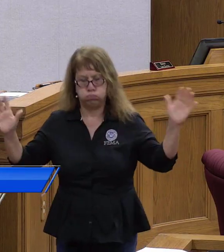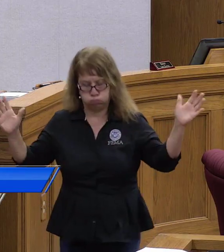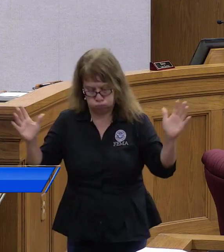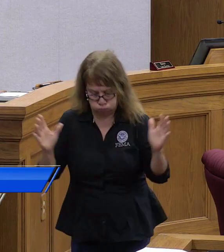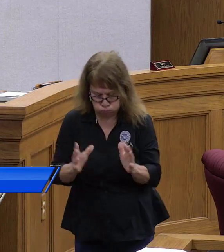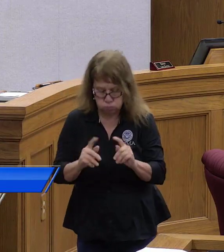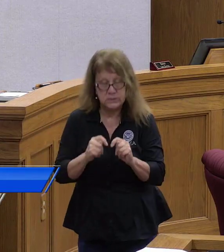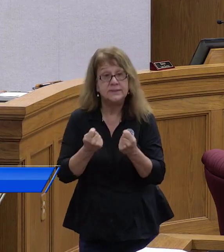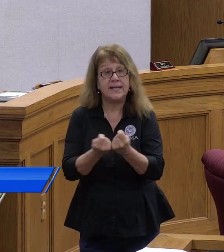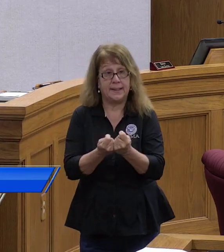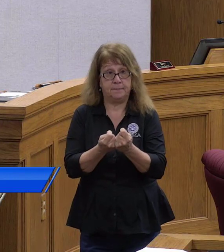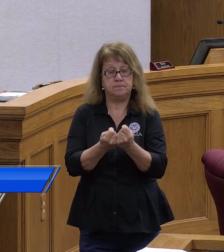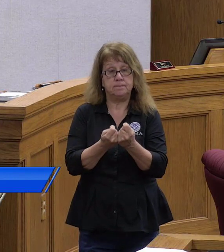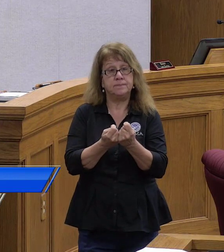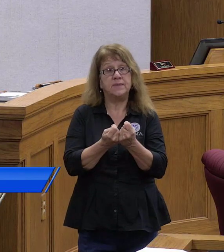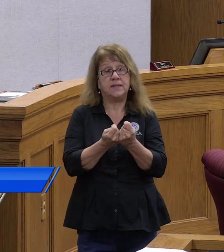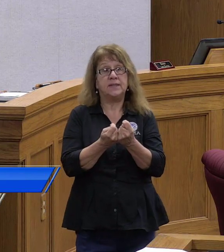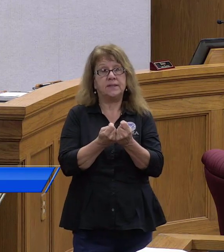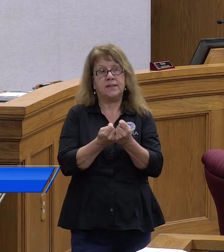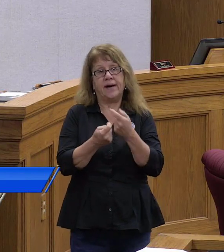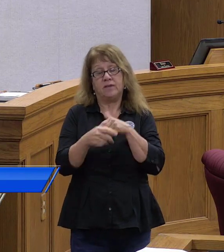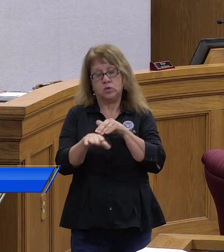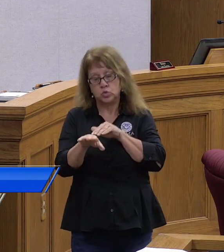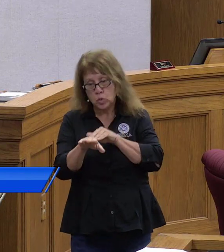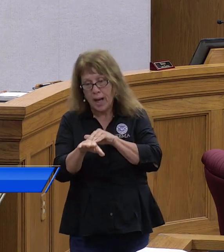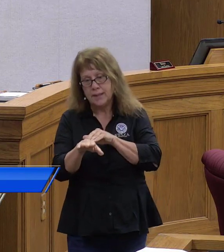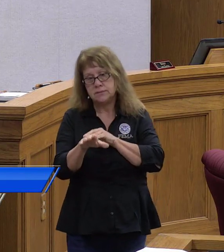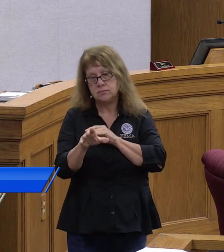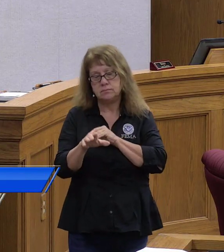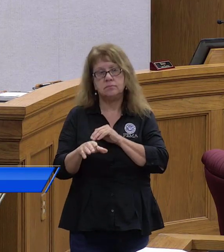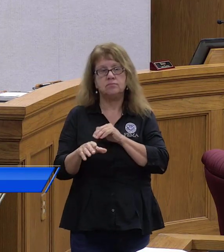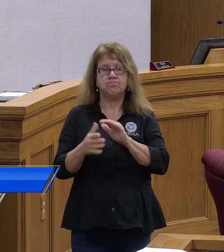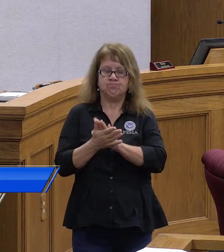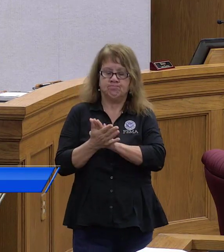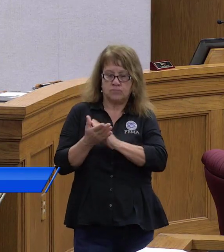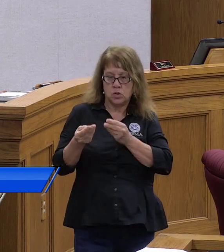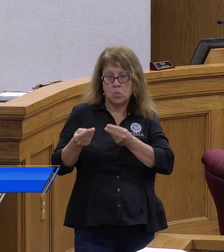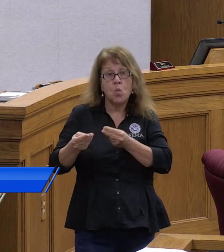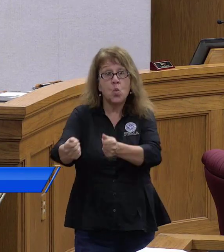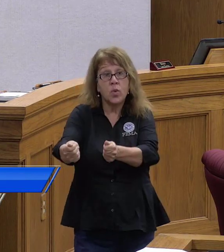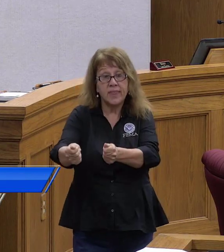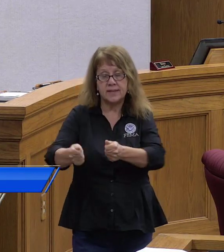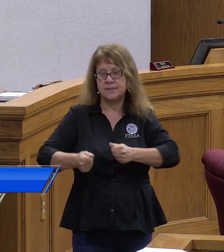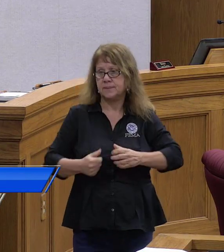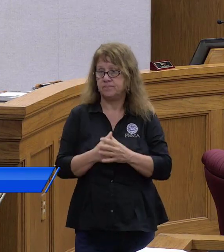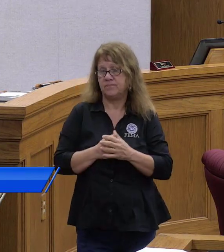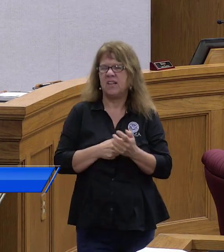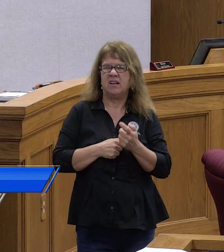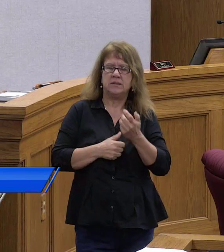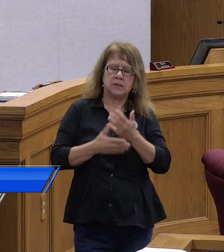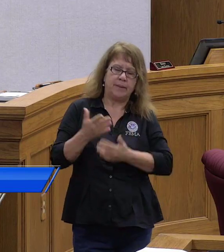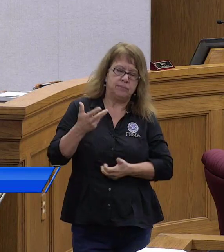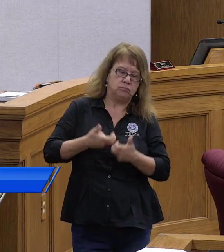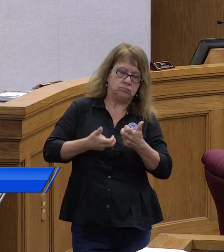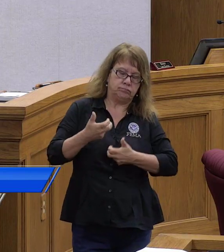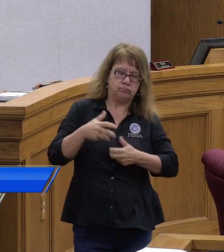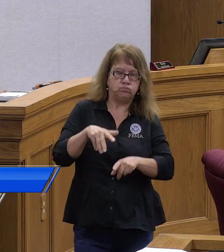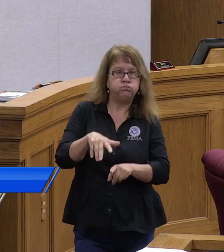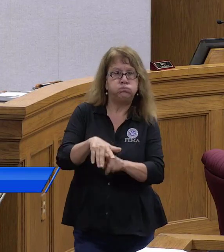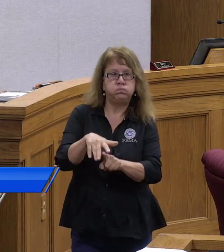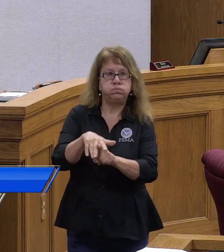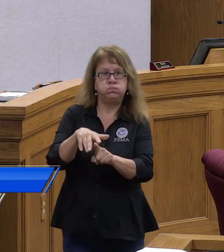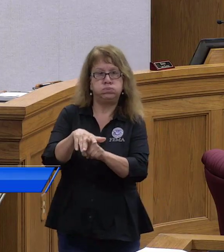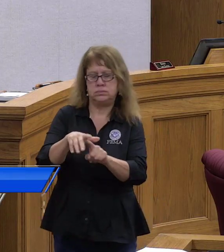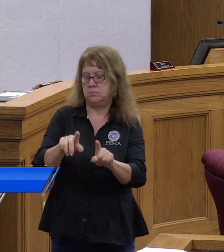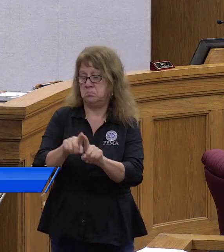teams in front of the actual trucks, so it makes it real efficient. There's a few hiccups along the way. We work those out, but overall,